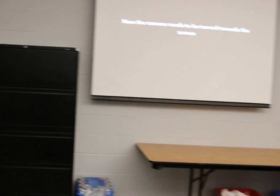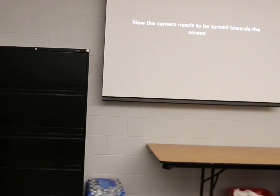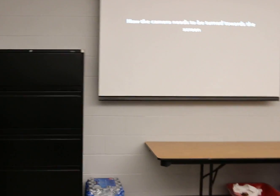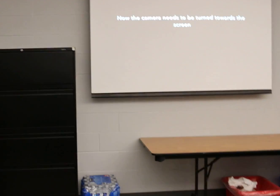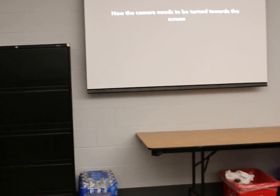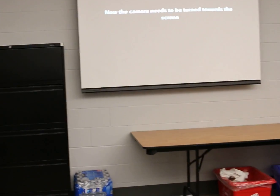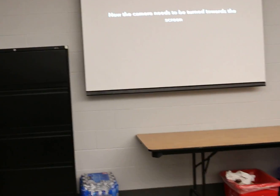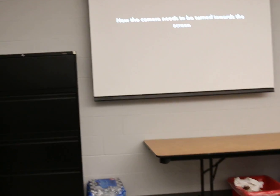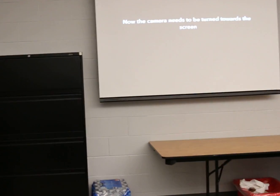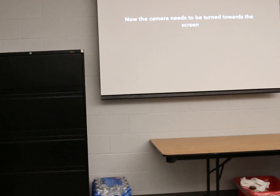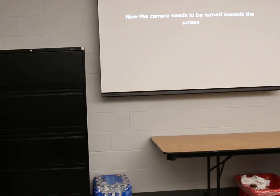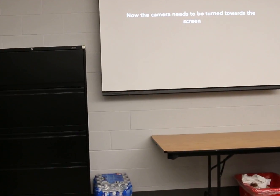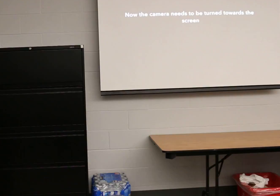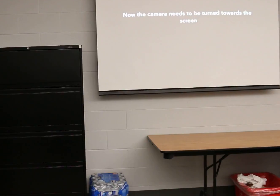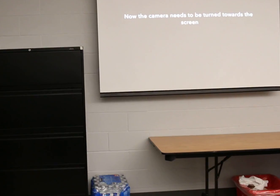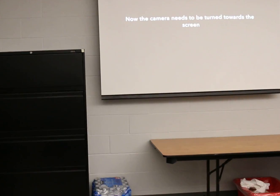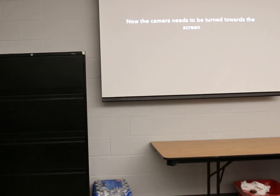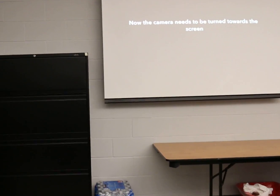Well, I'm sure I'll pick up mine because I'm loud.